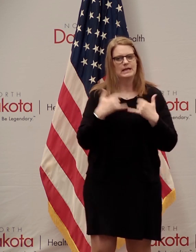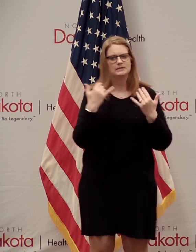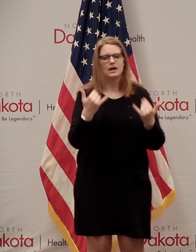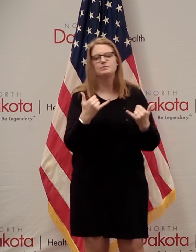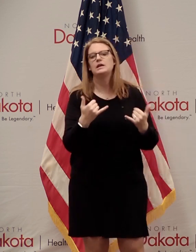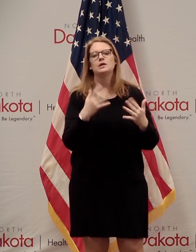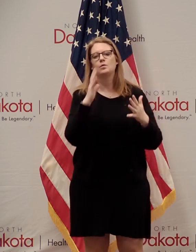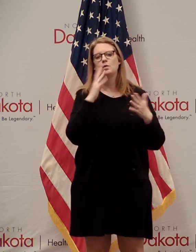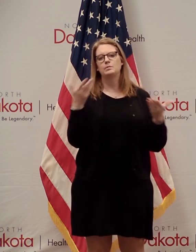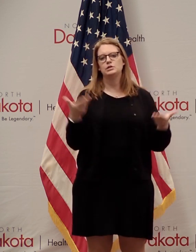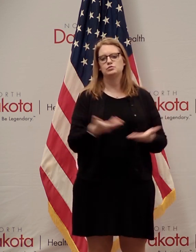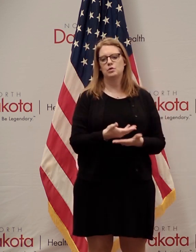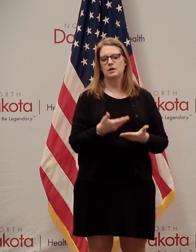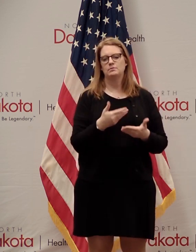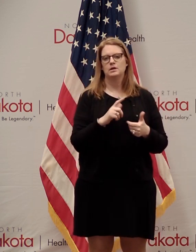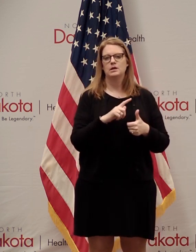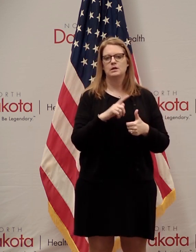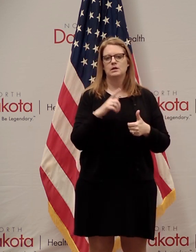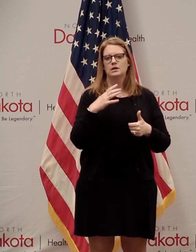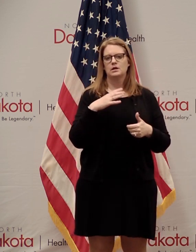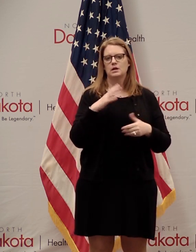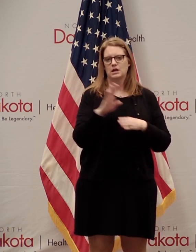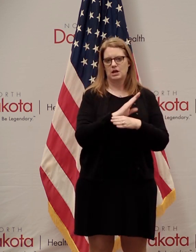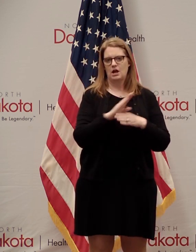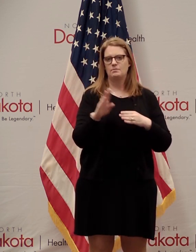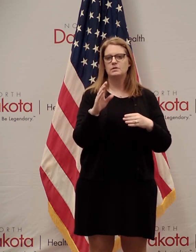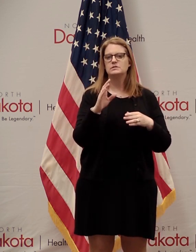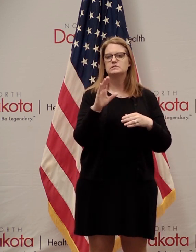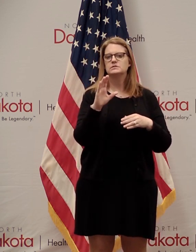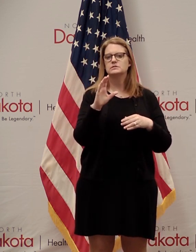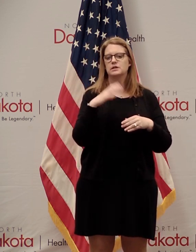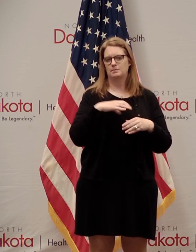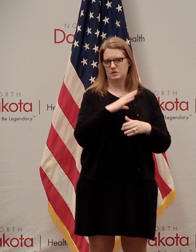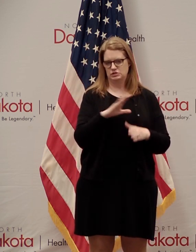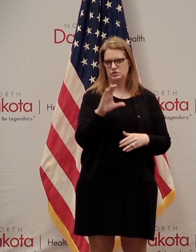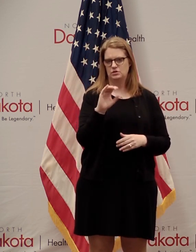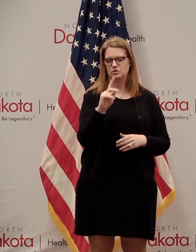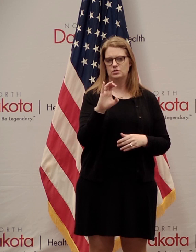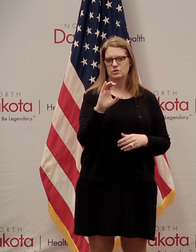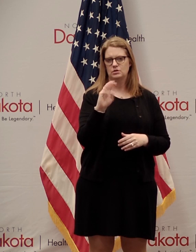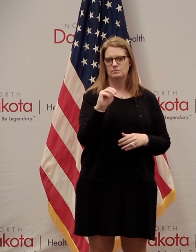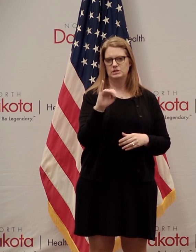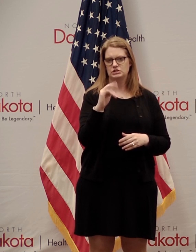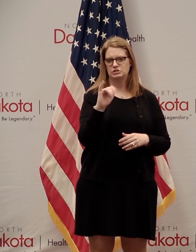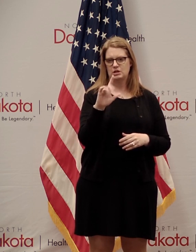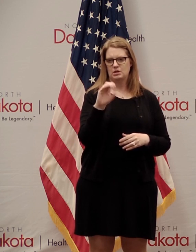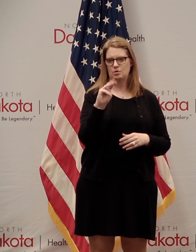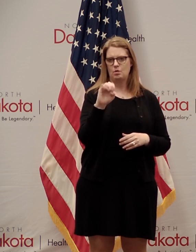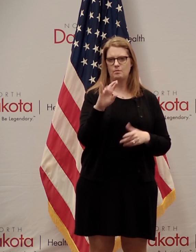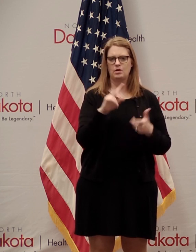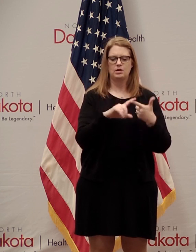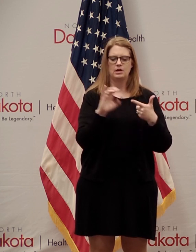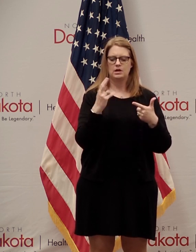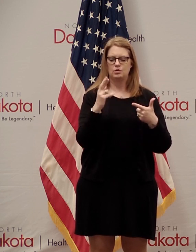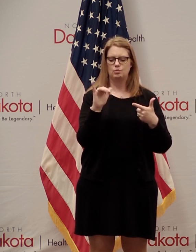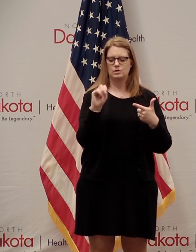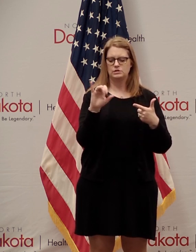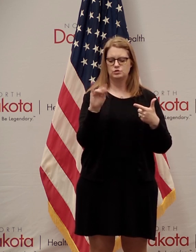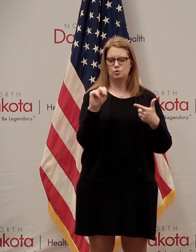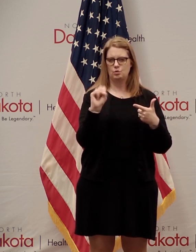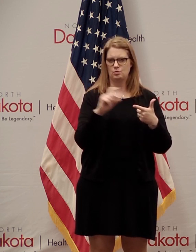today, we're going to be joined live by Commerce Commissioner Michelle Kommer and Chris Jones, who leads Human Services. Thank you two for being